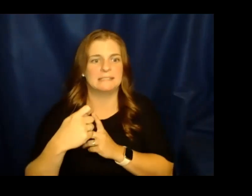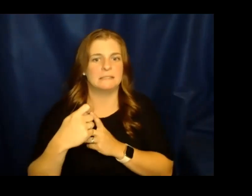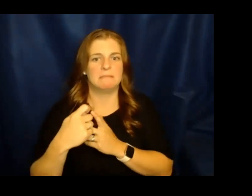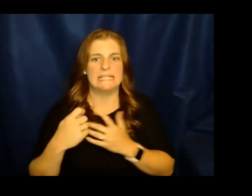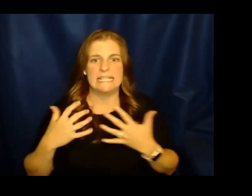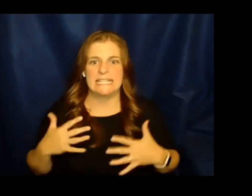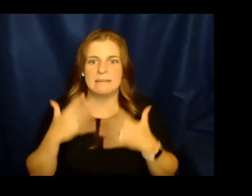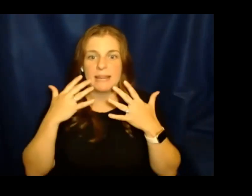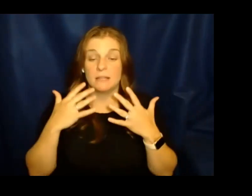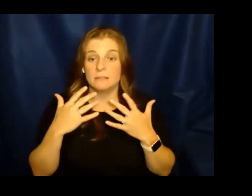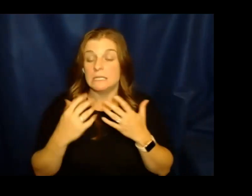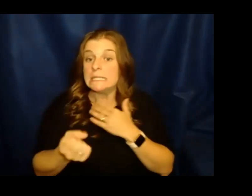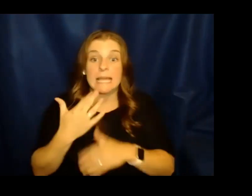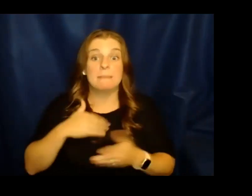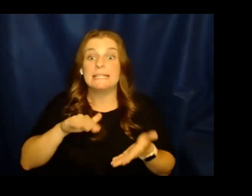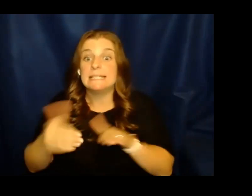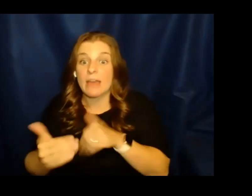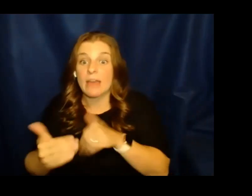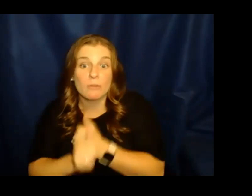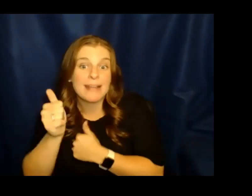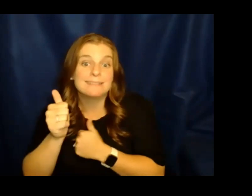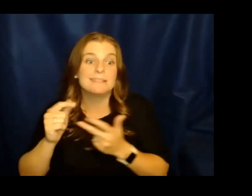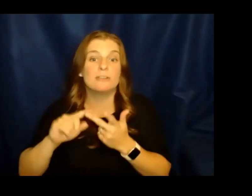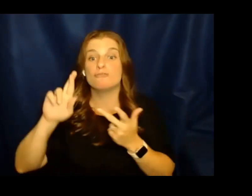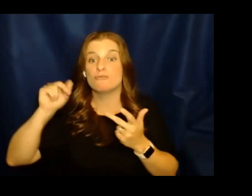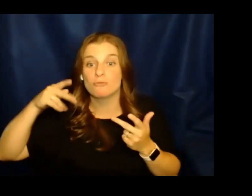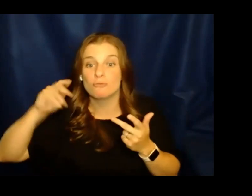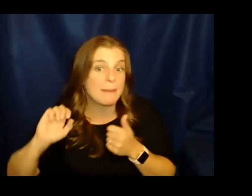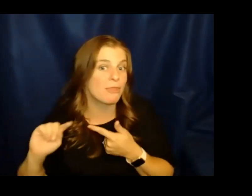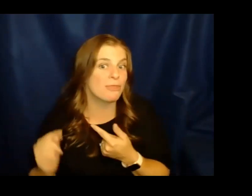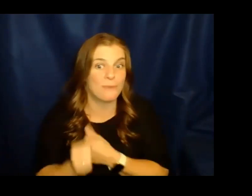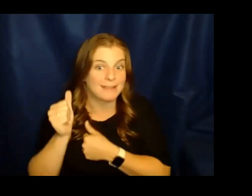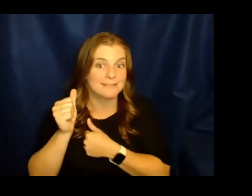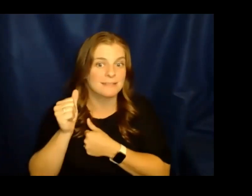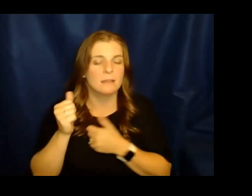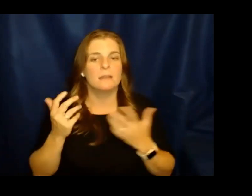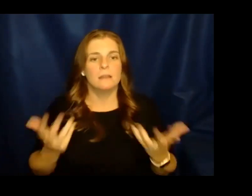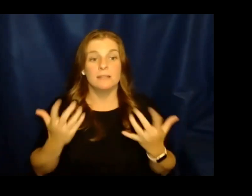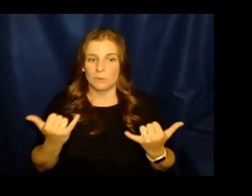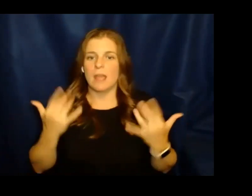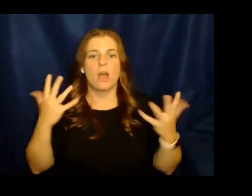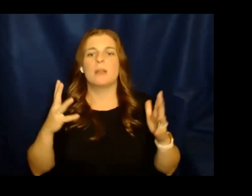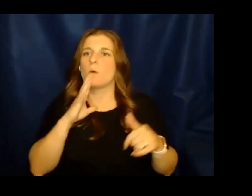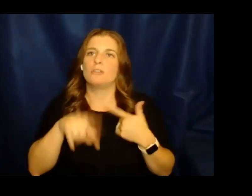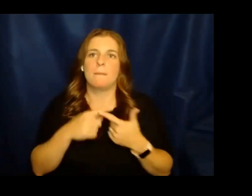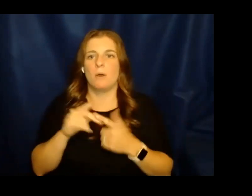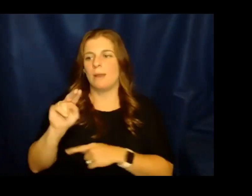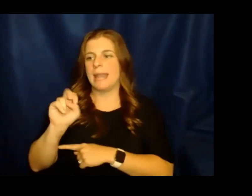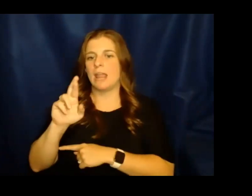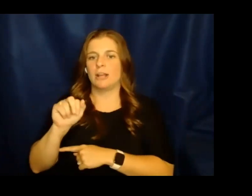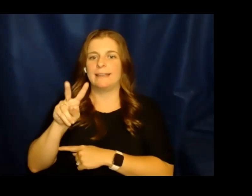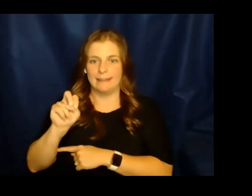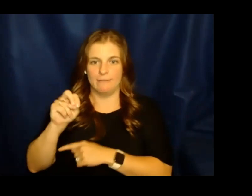and rape threats. I was already planning on talking with you about narrative power today, but when I really thought about